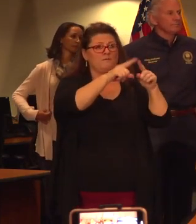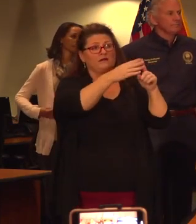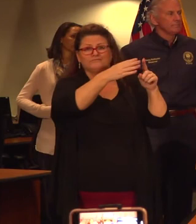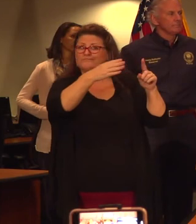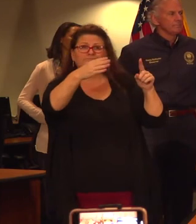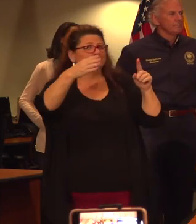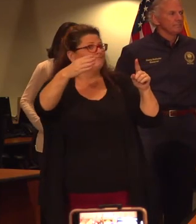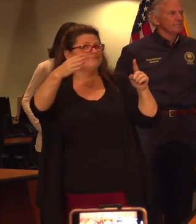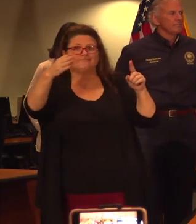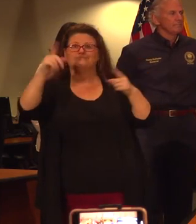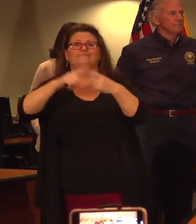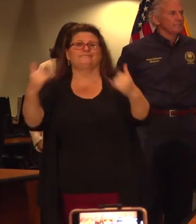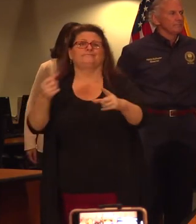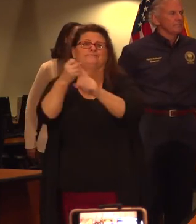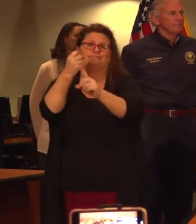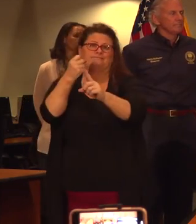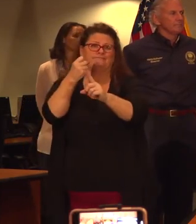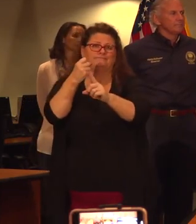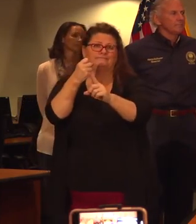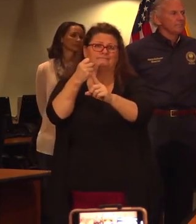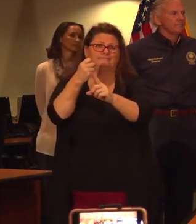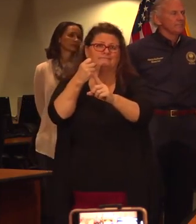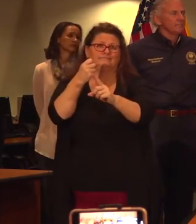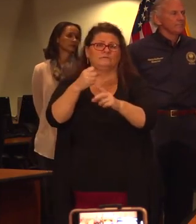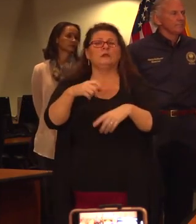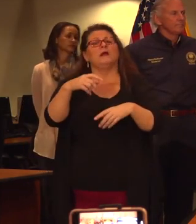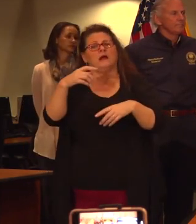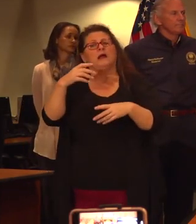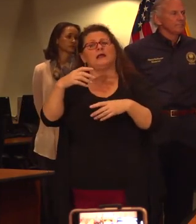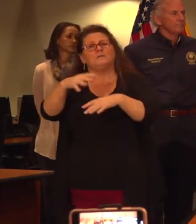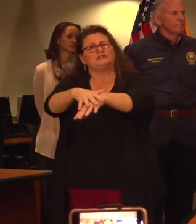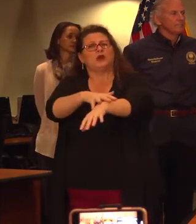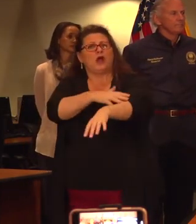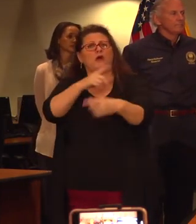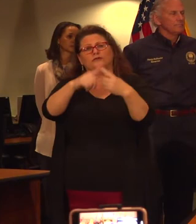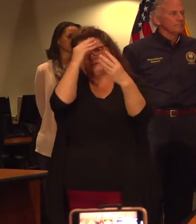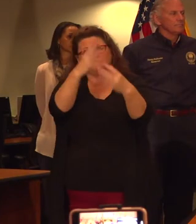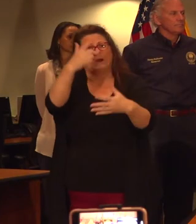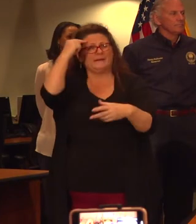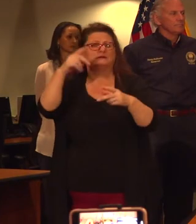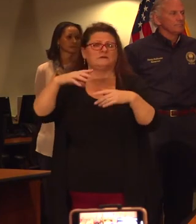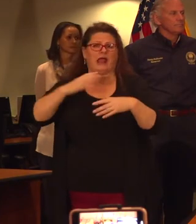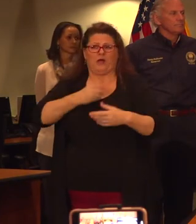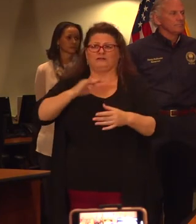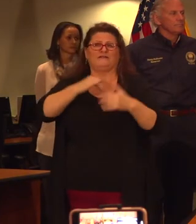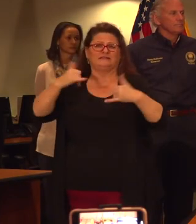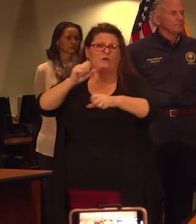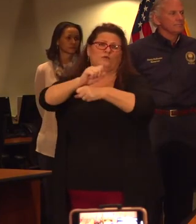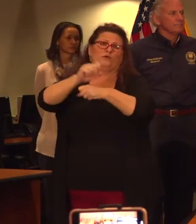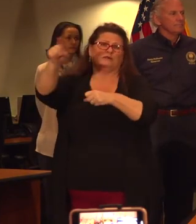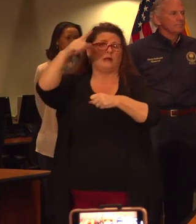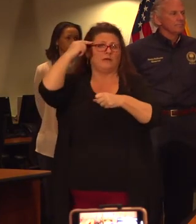I know that it's been a little slow getting all the information to you. We still have folks out in the field because of the vast expanse of